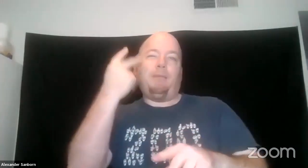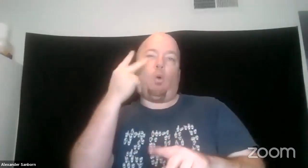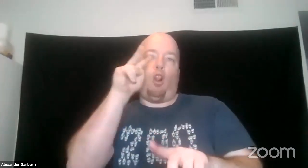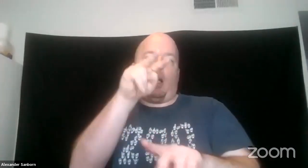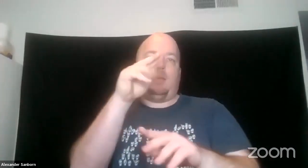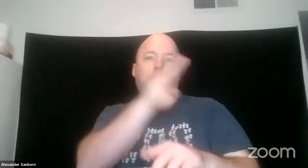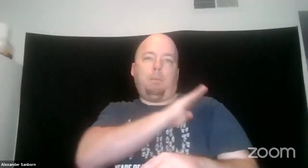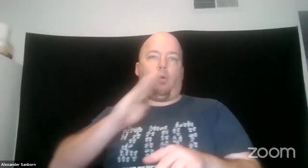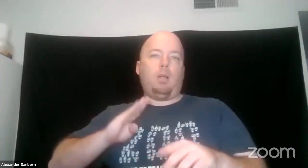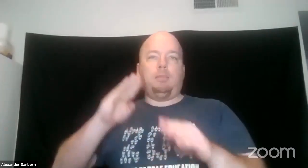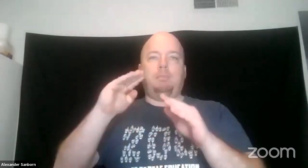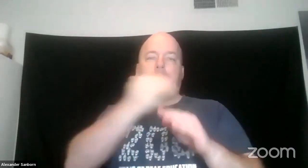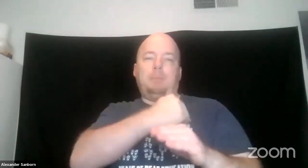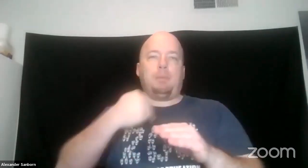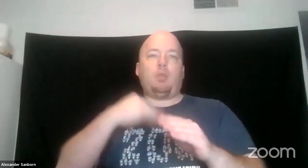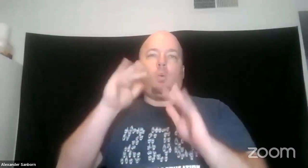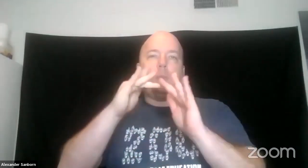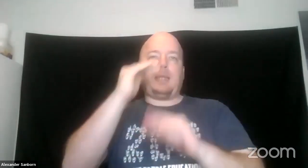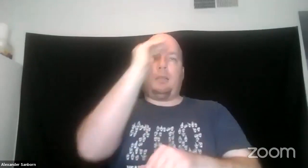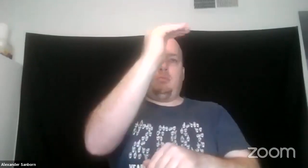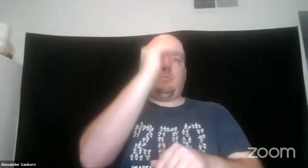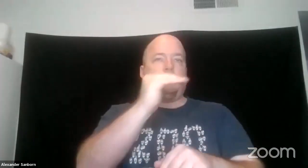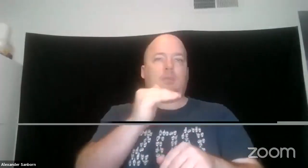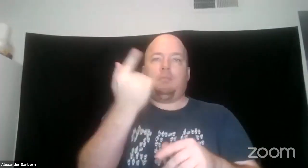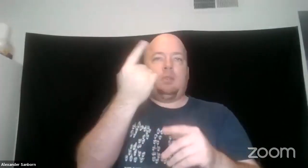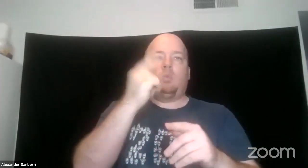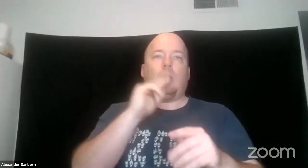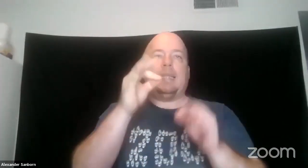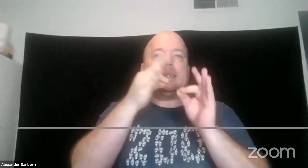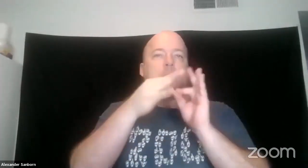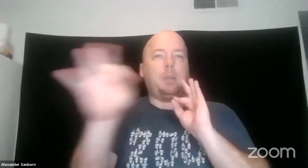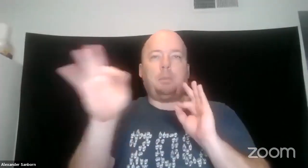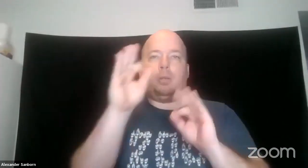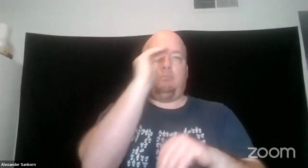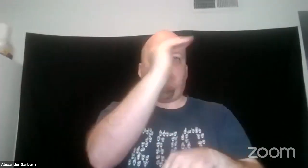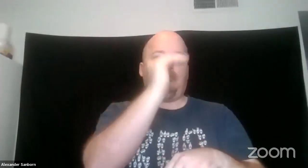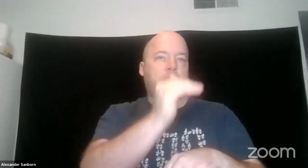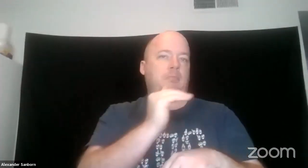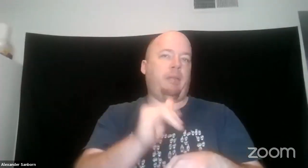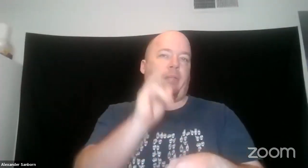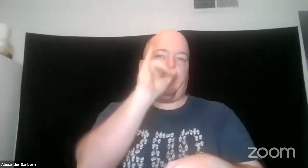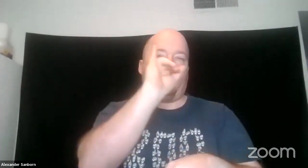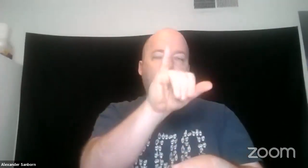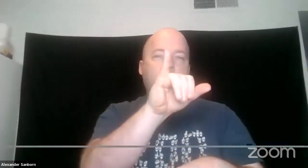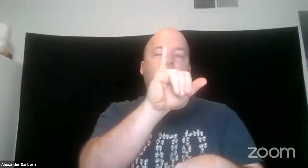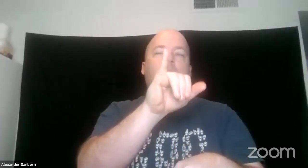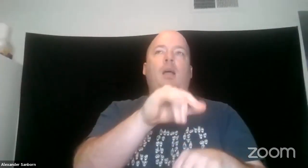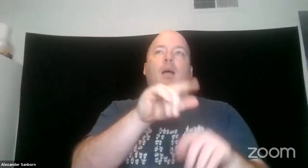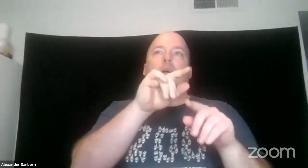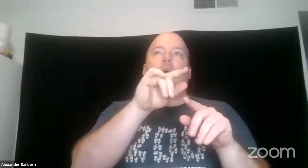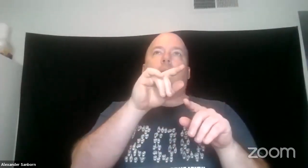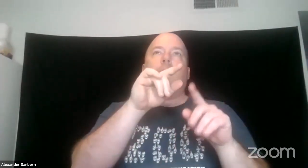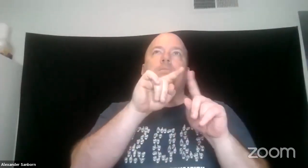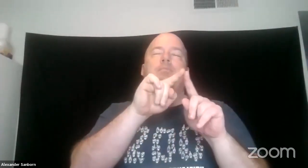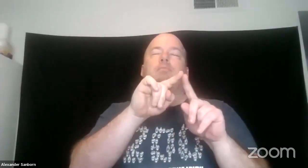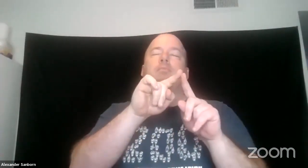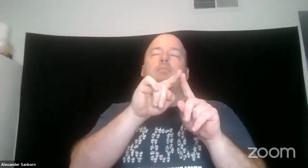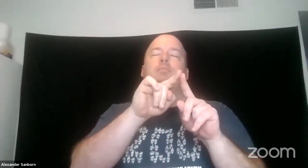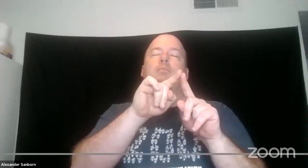And if you were to look at the website, then we could list each